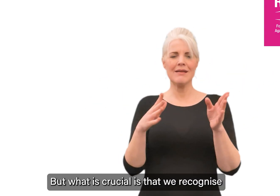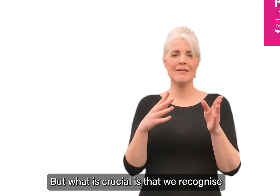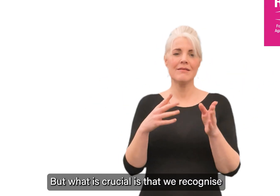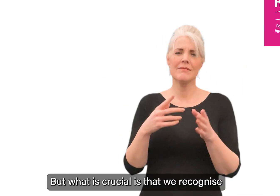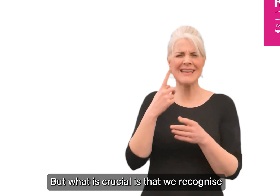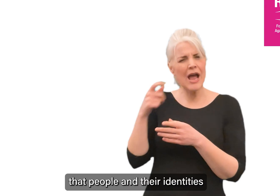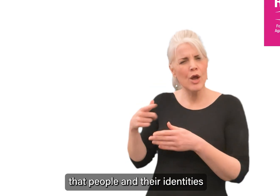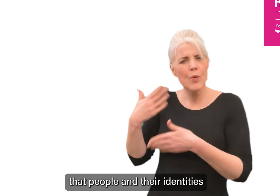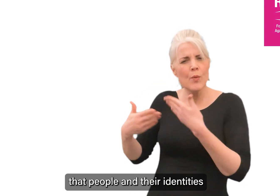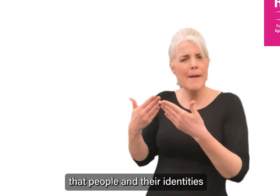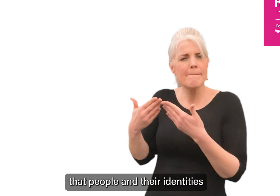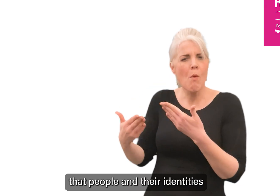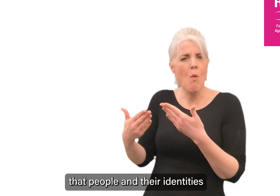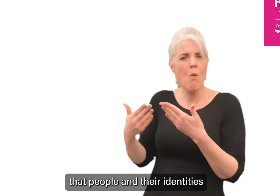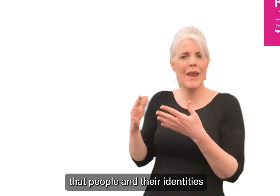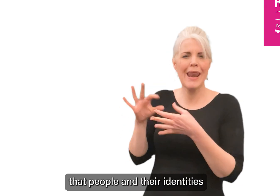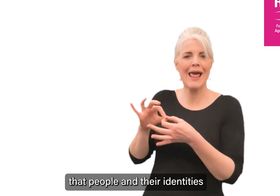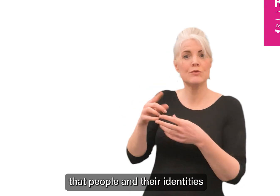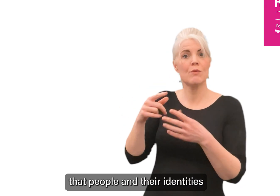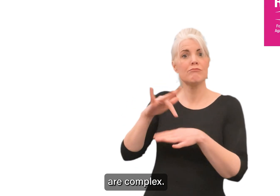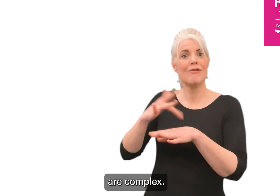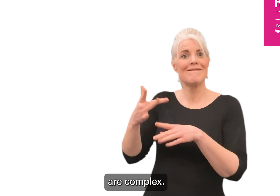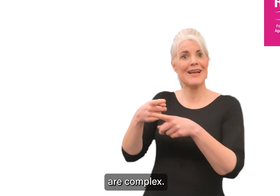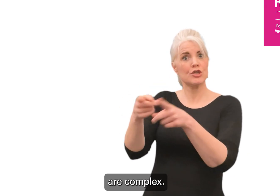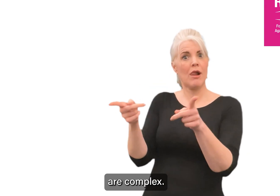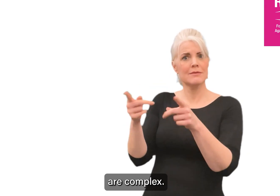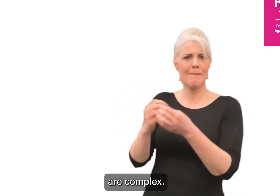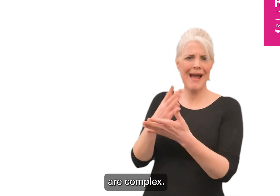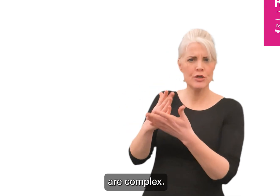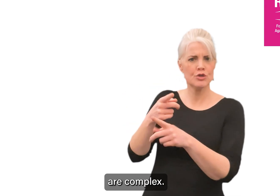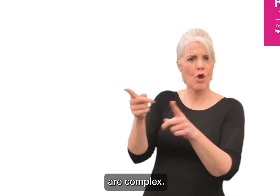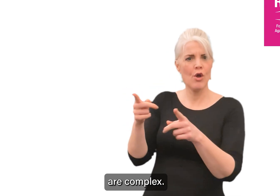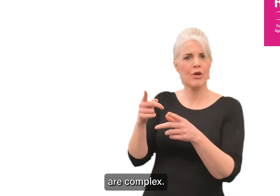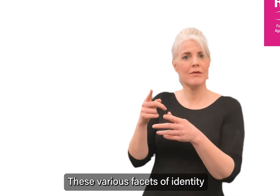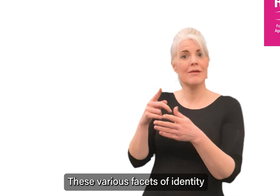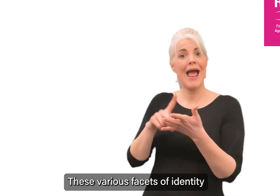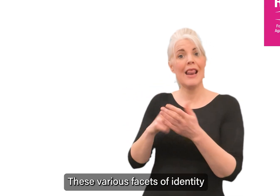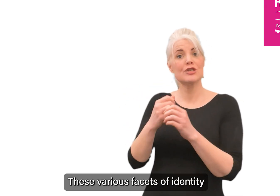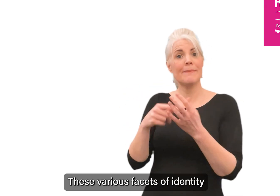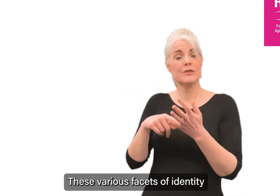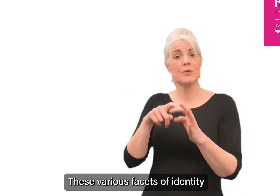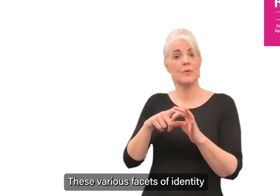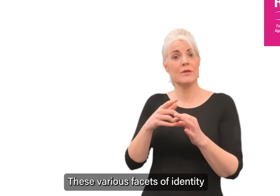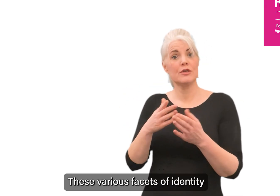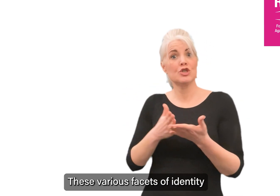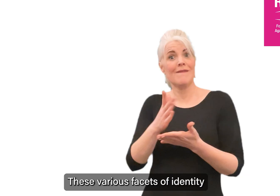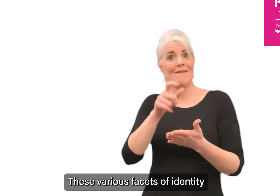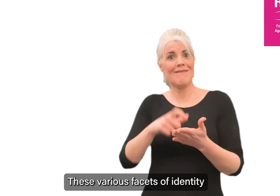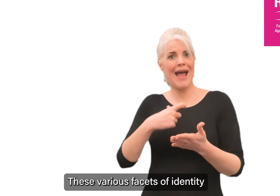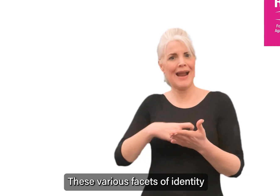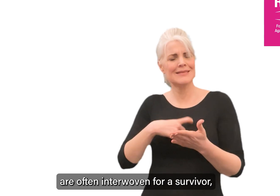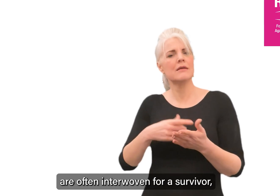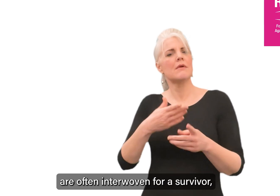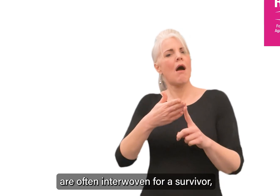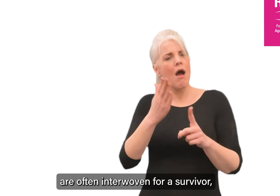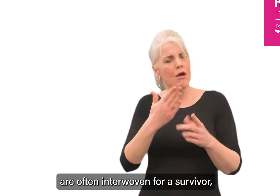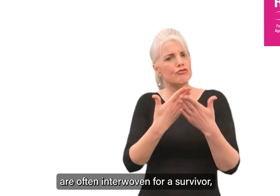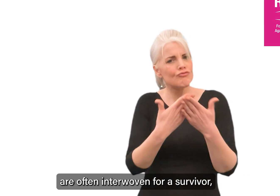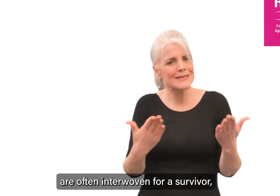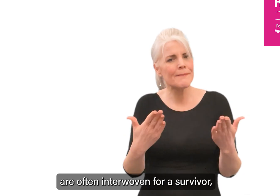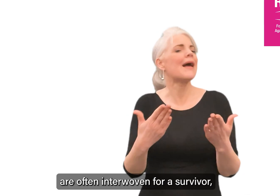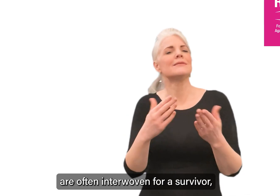we recognize that people and their identities are complex. These various facets of identity are